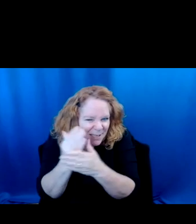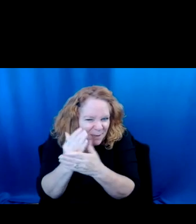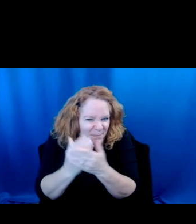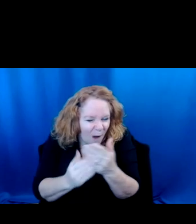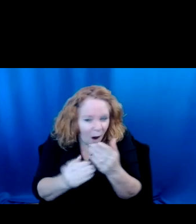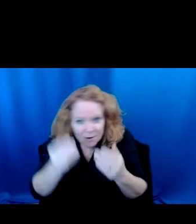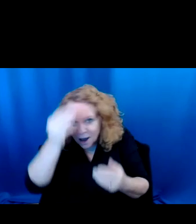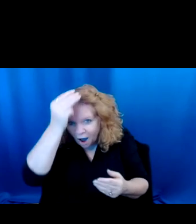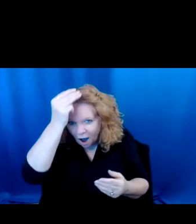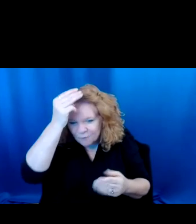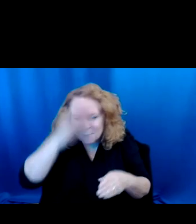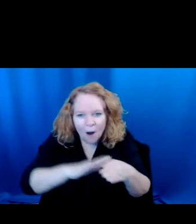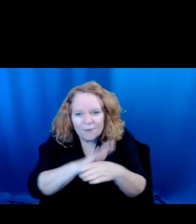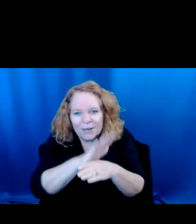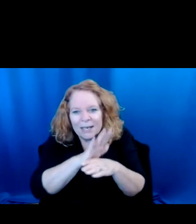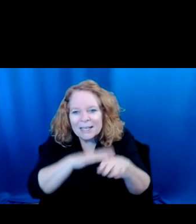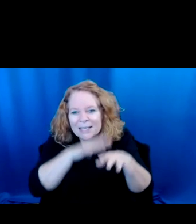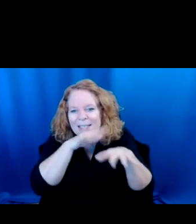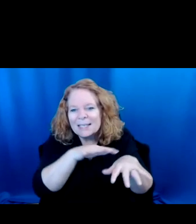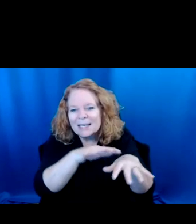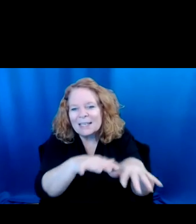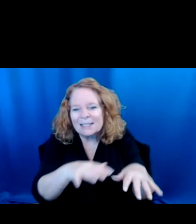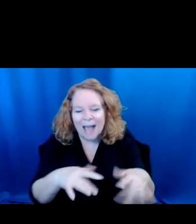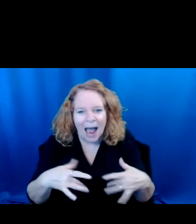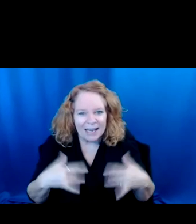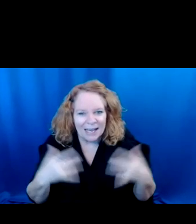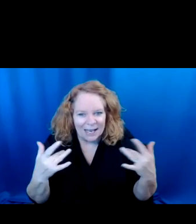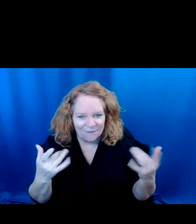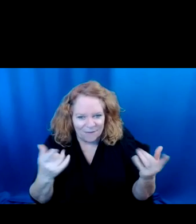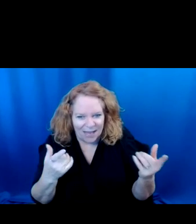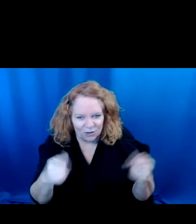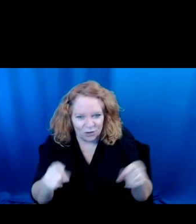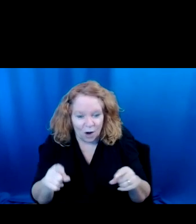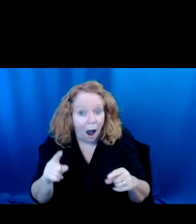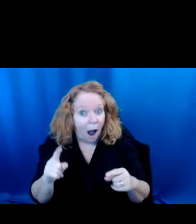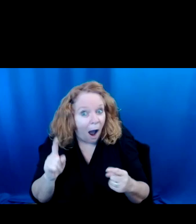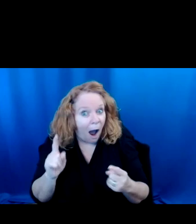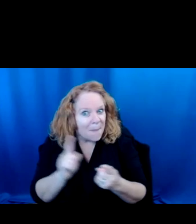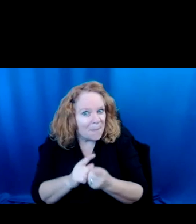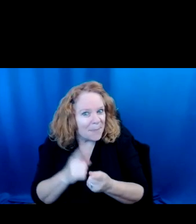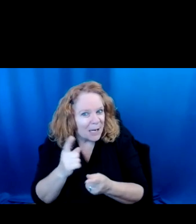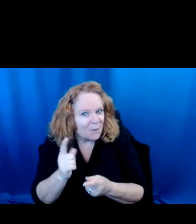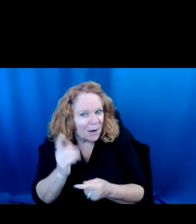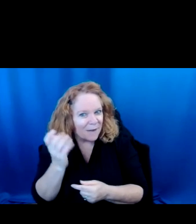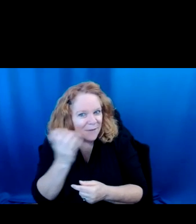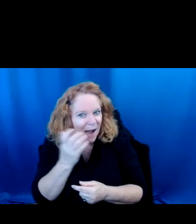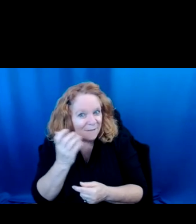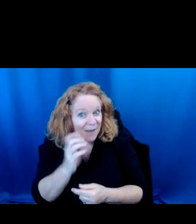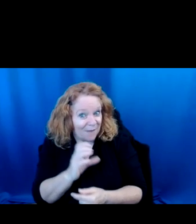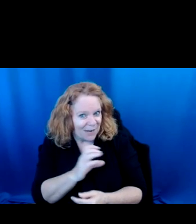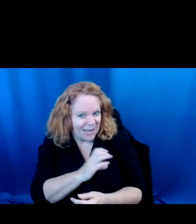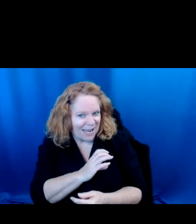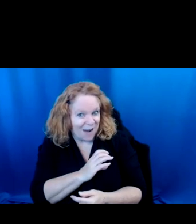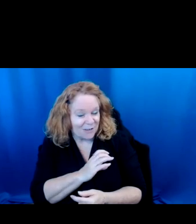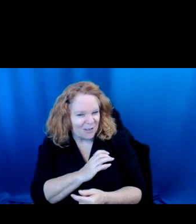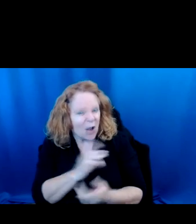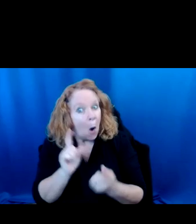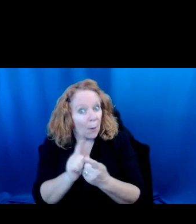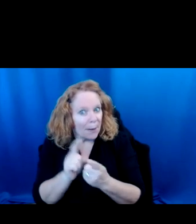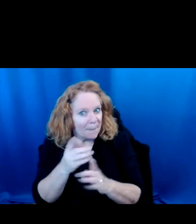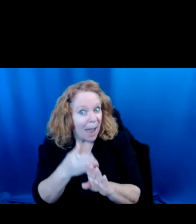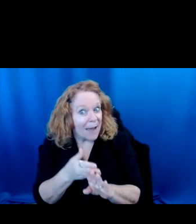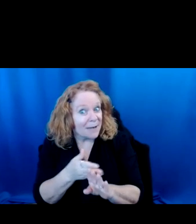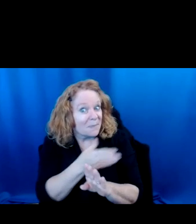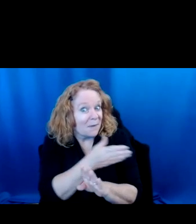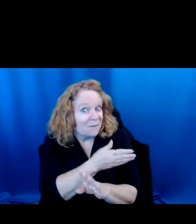Marvin's Seaside Adventure. And we are going to meet one of our favourite characters that we have met before on the